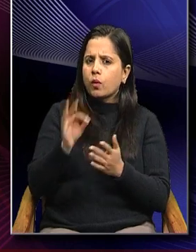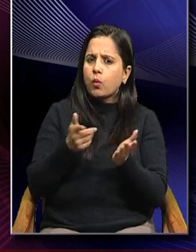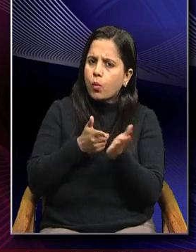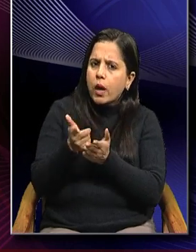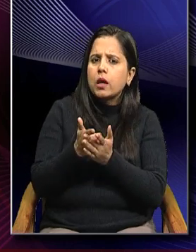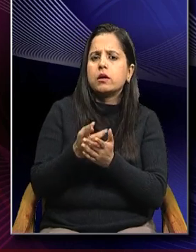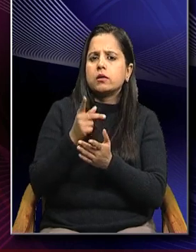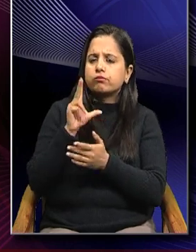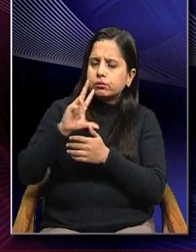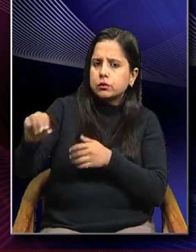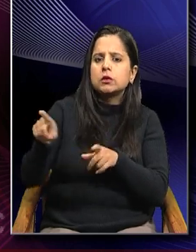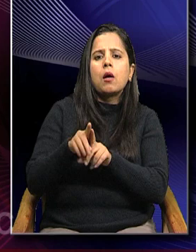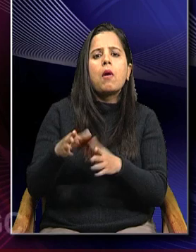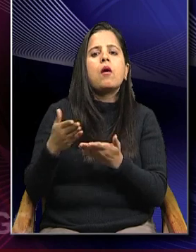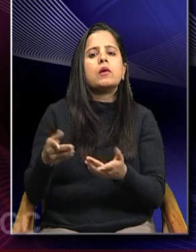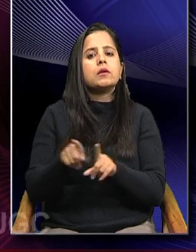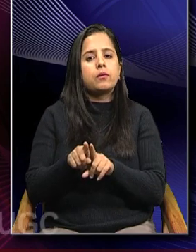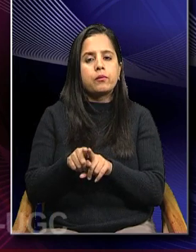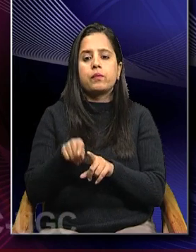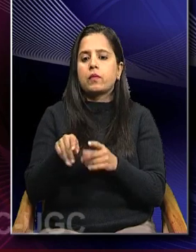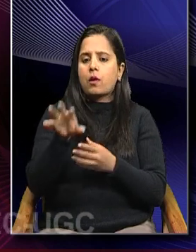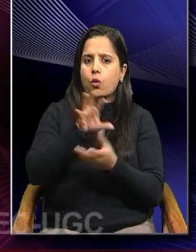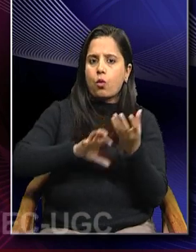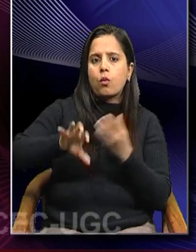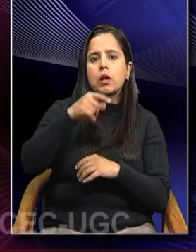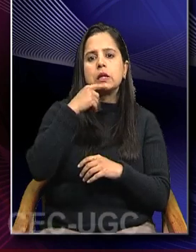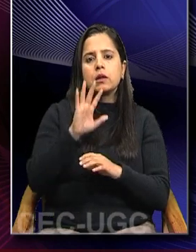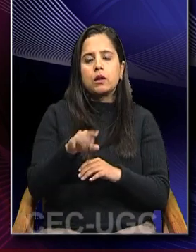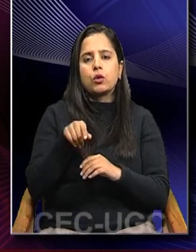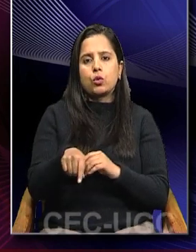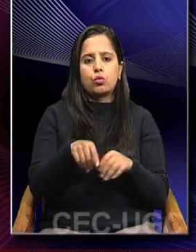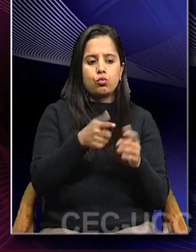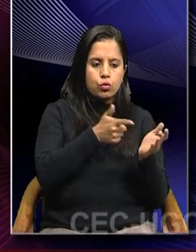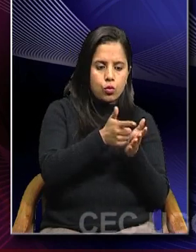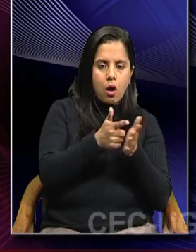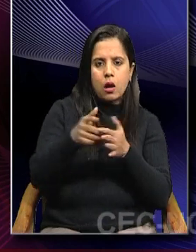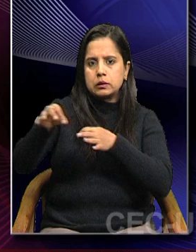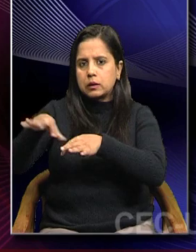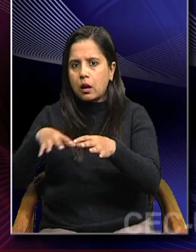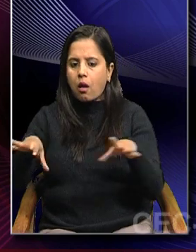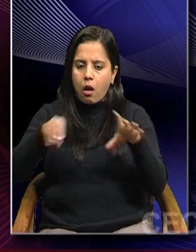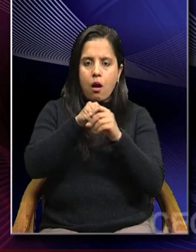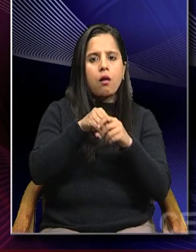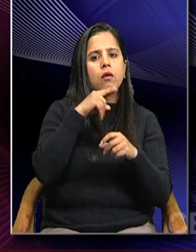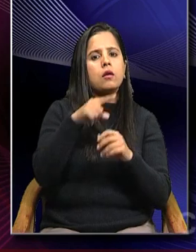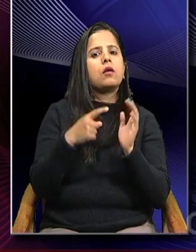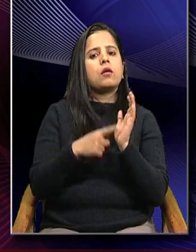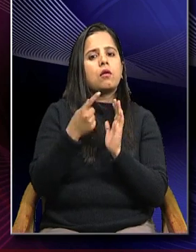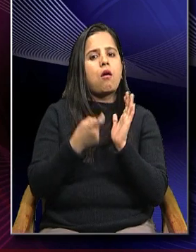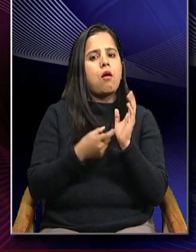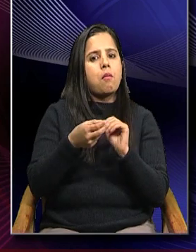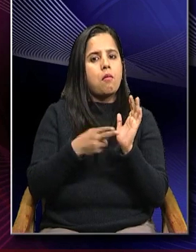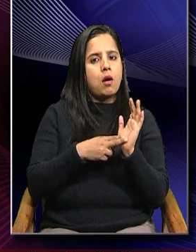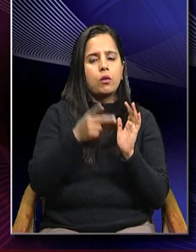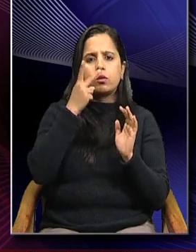our country, and there comes the combination of rural and urban components. So, there you can find a marketer